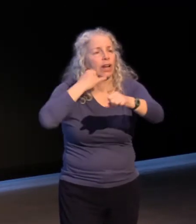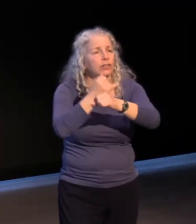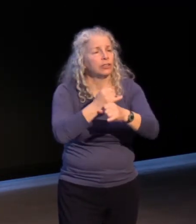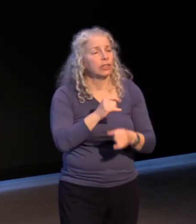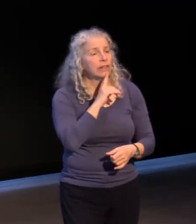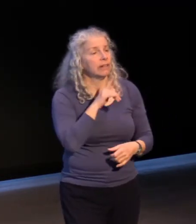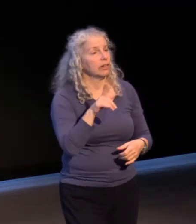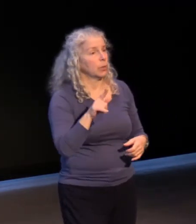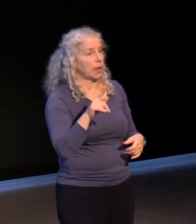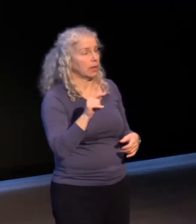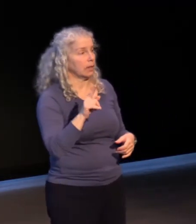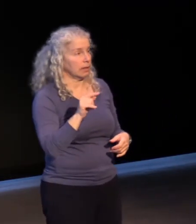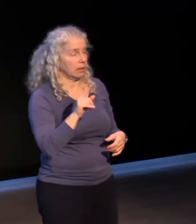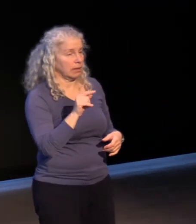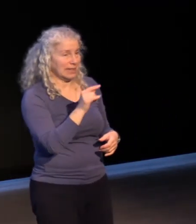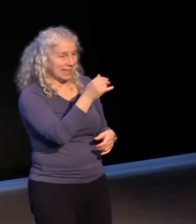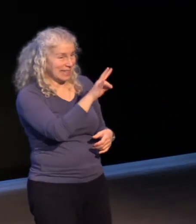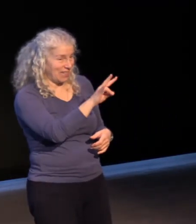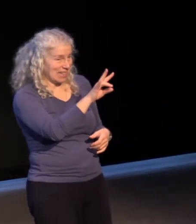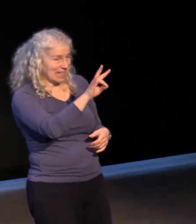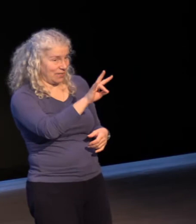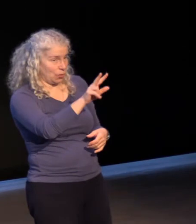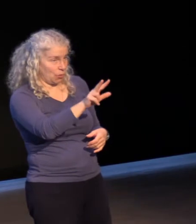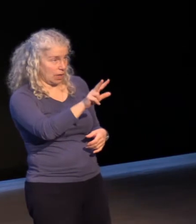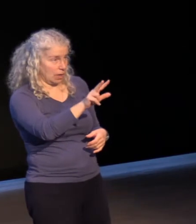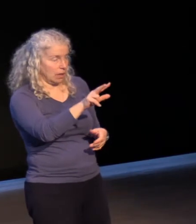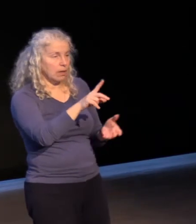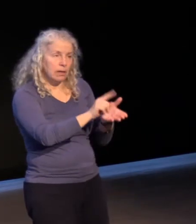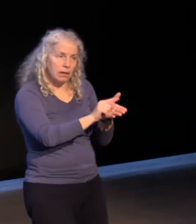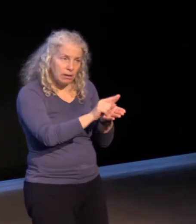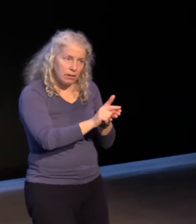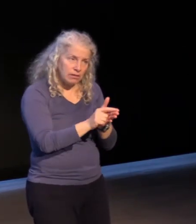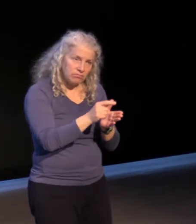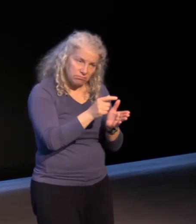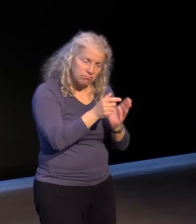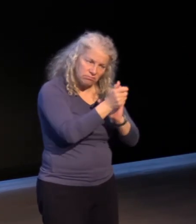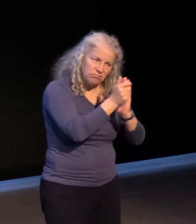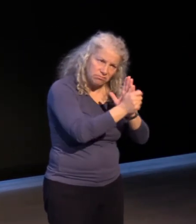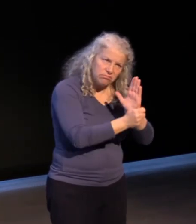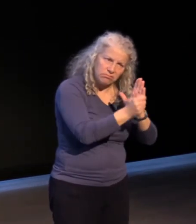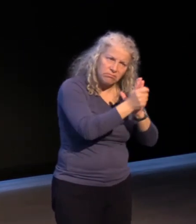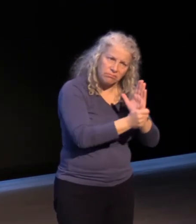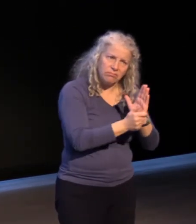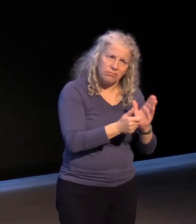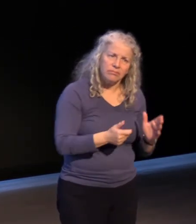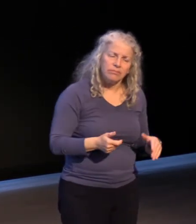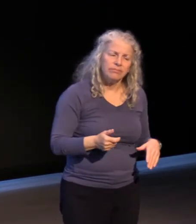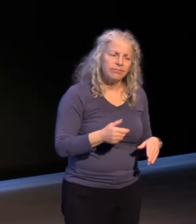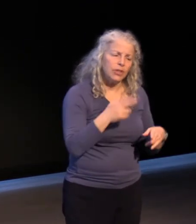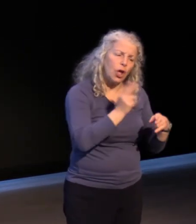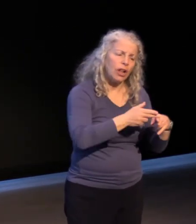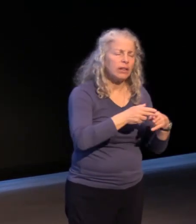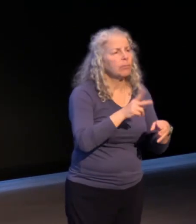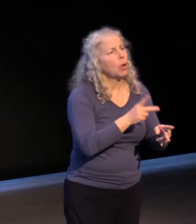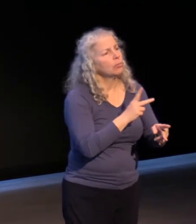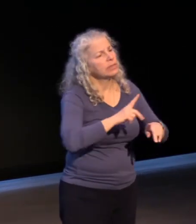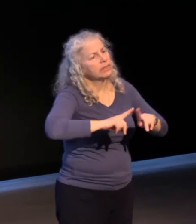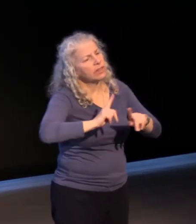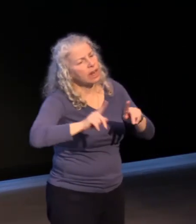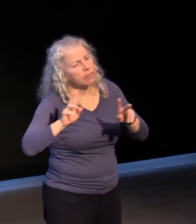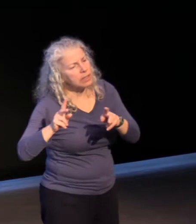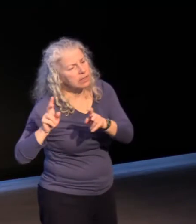in 1773, she had published an entire volume of work entitled Poems on Various